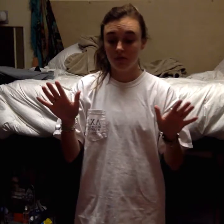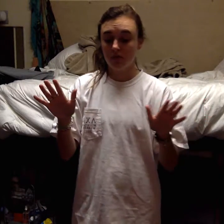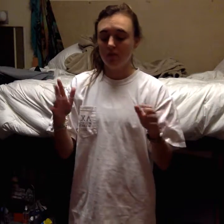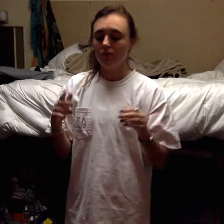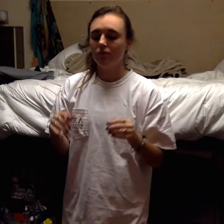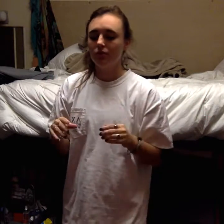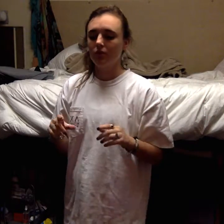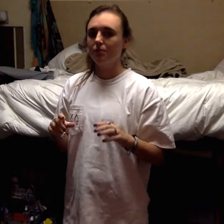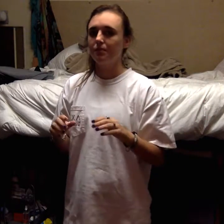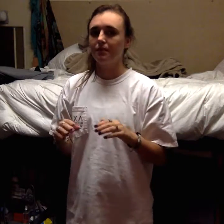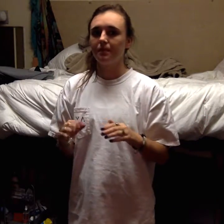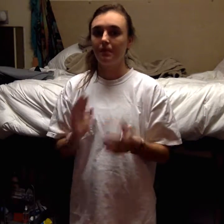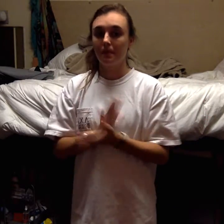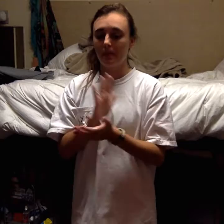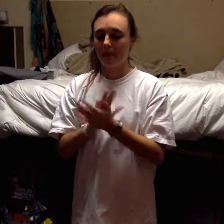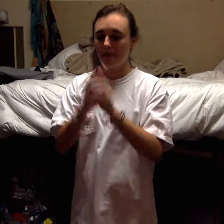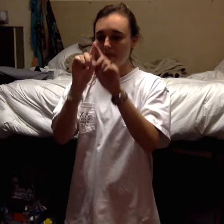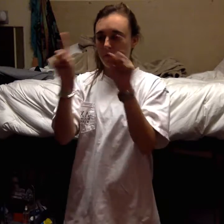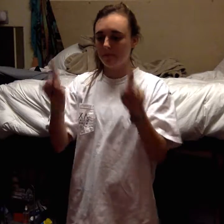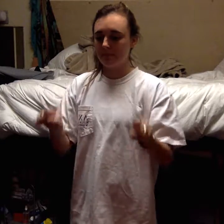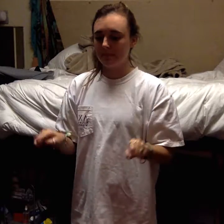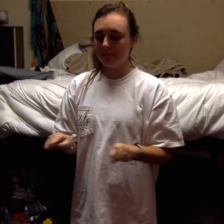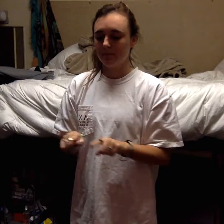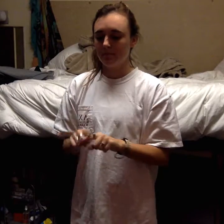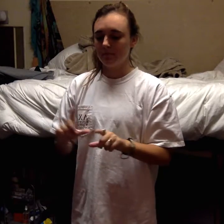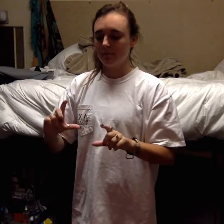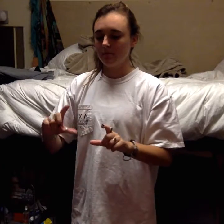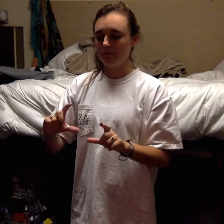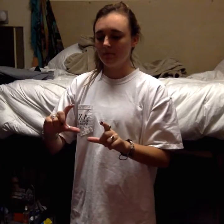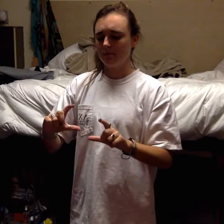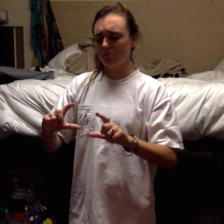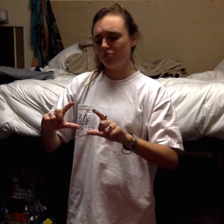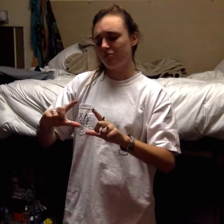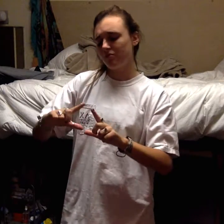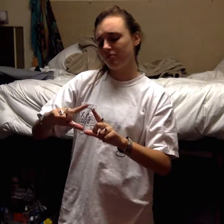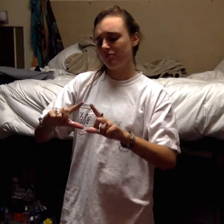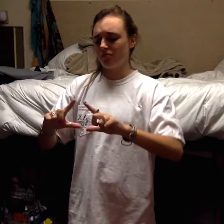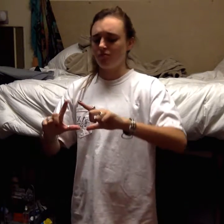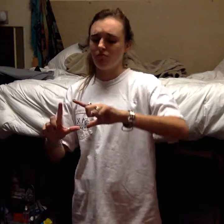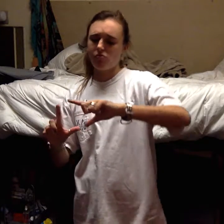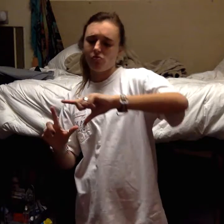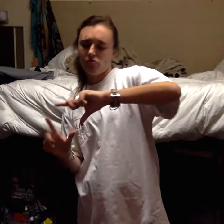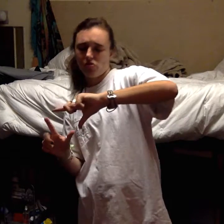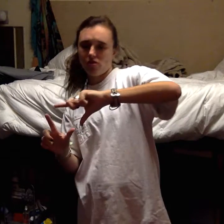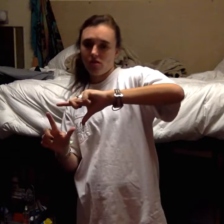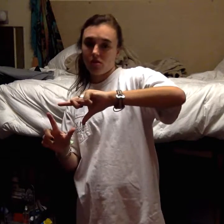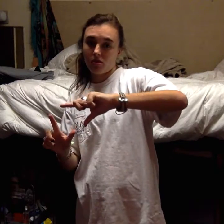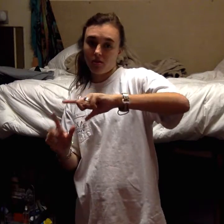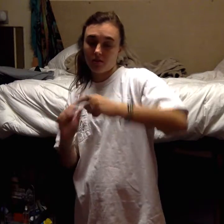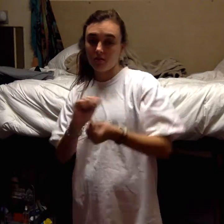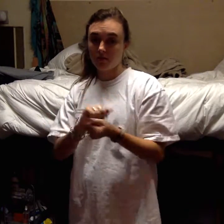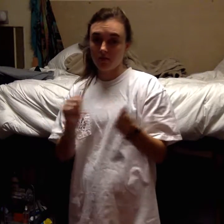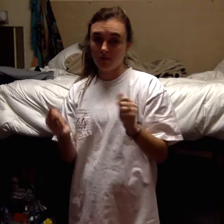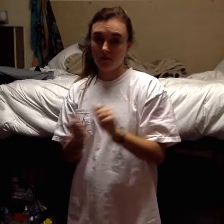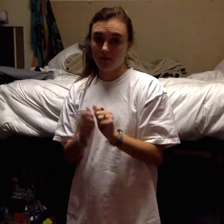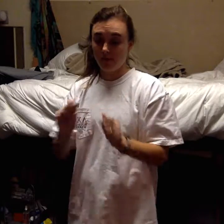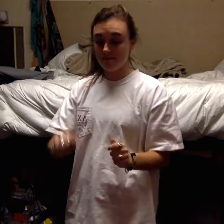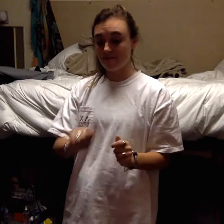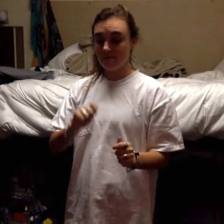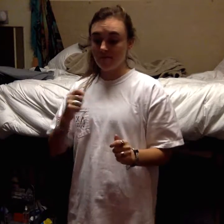paper, take the triangle, turn it the other way. Now notice the bottom of the triangle rides along the bottom of